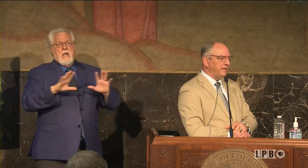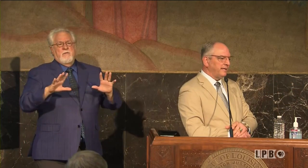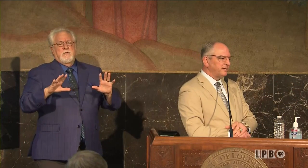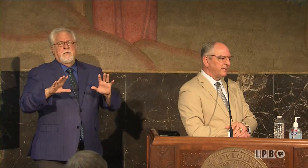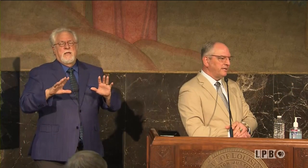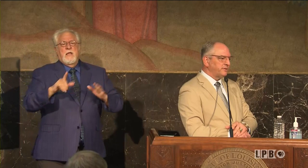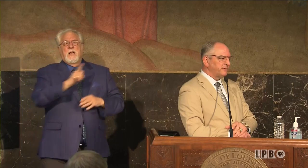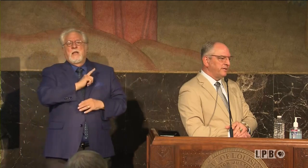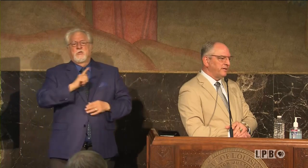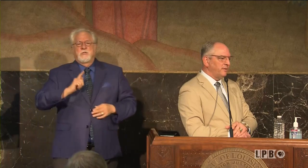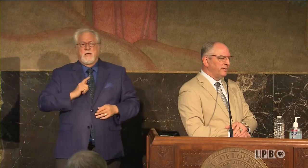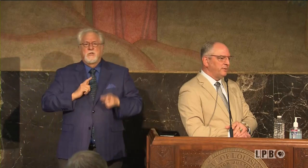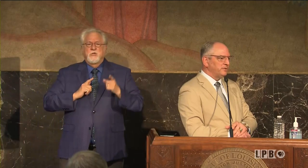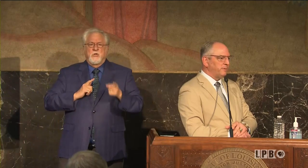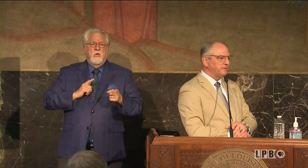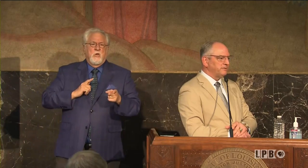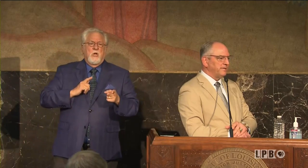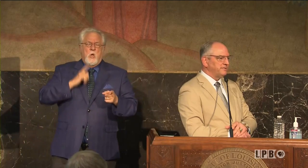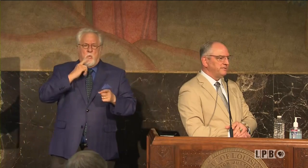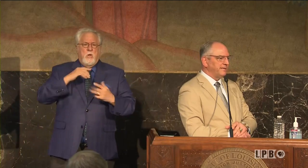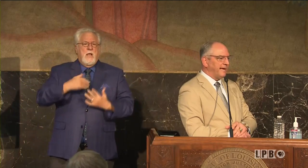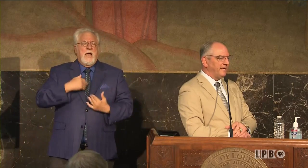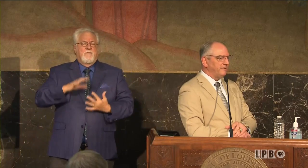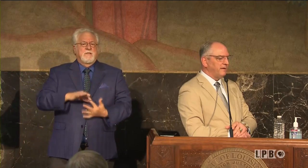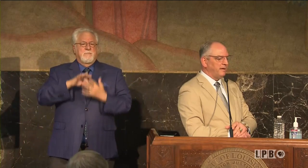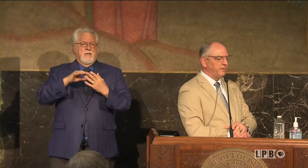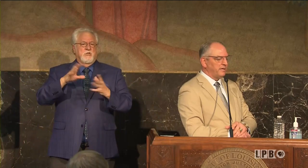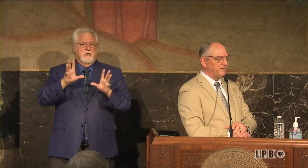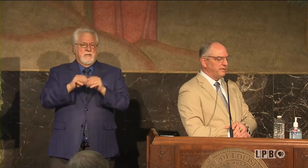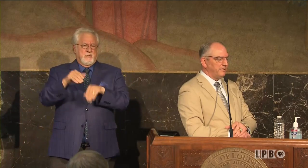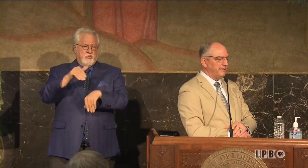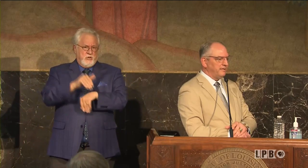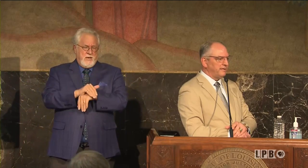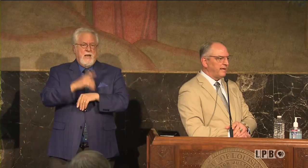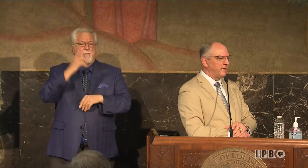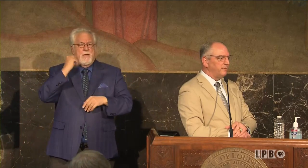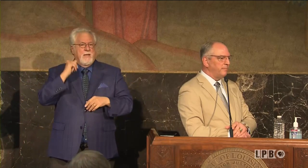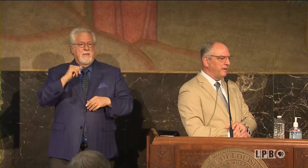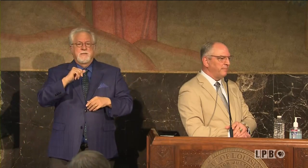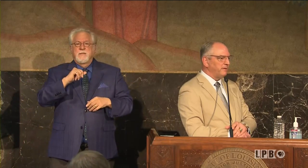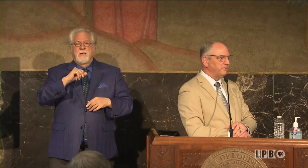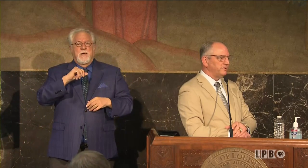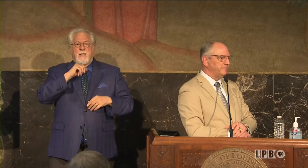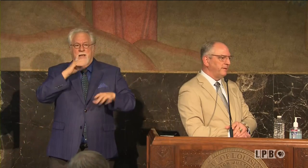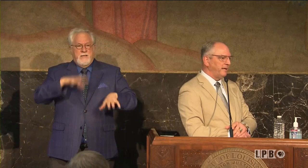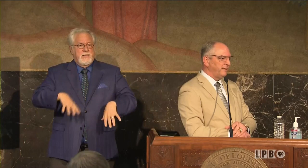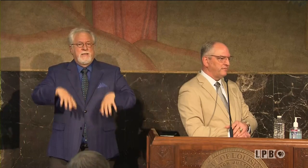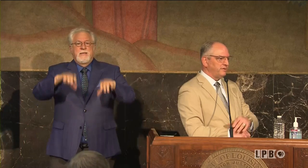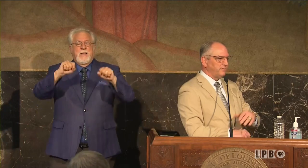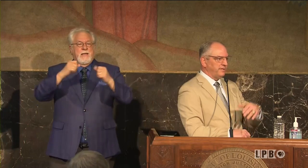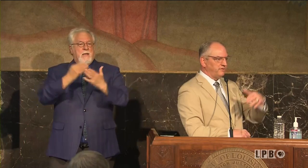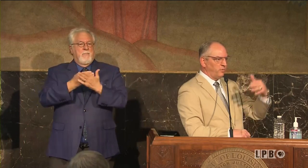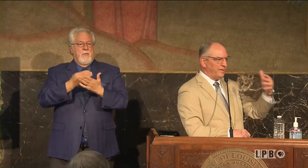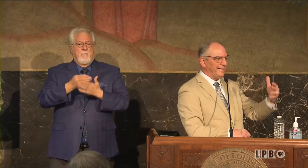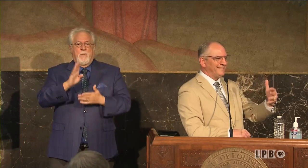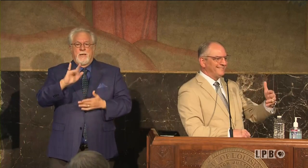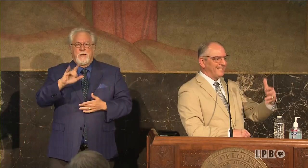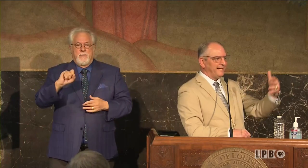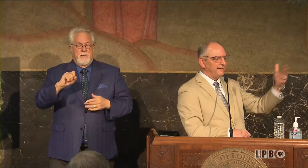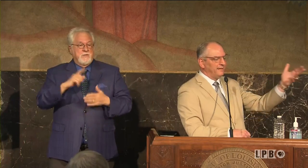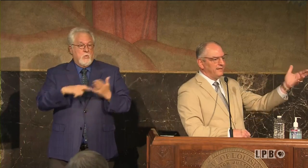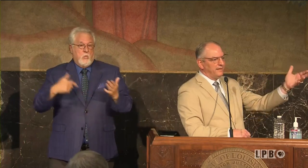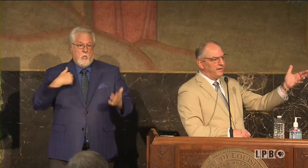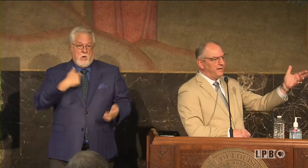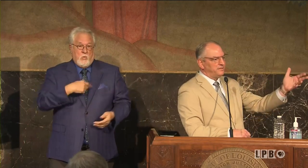the legislature is going to go into a special session tonight because it didn't take up the money bills and many of the essential things that we need as a